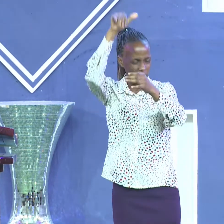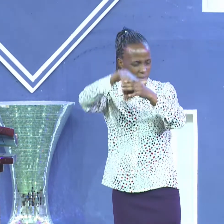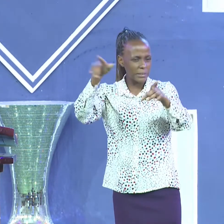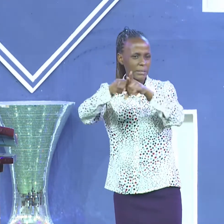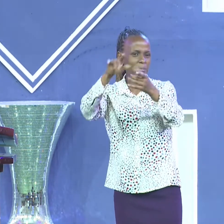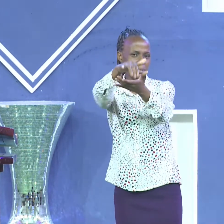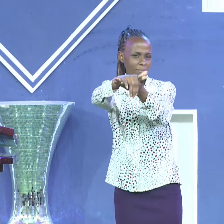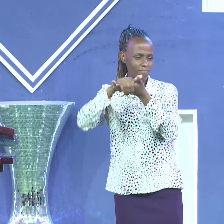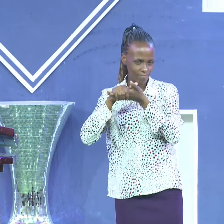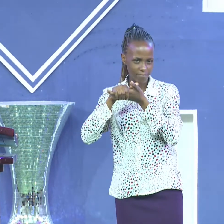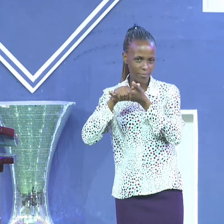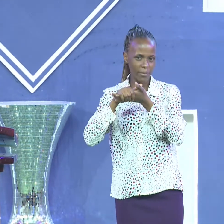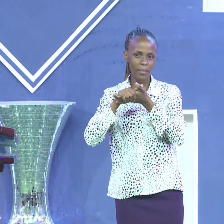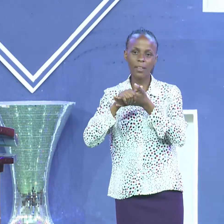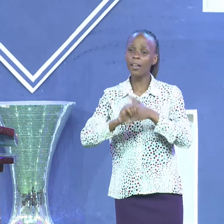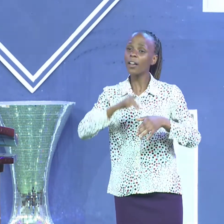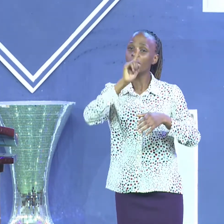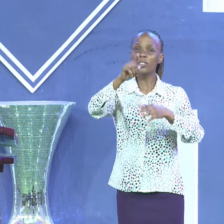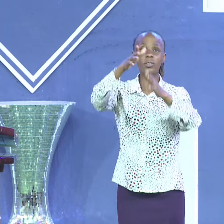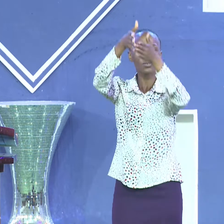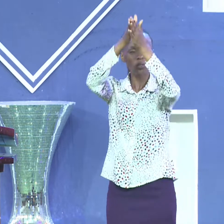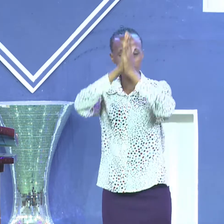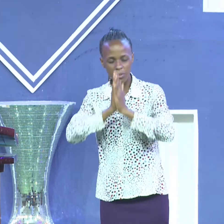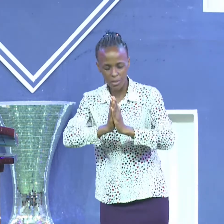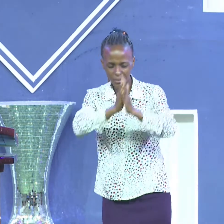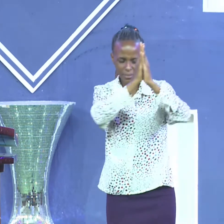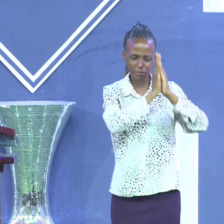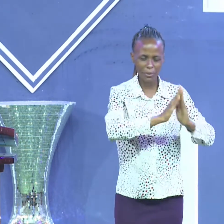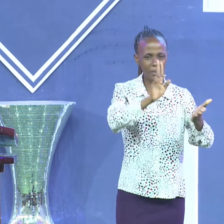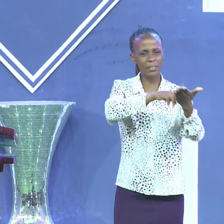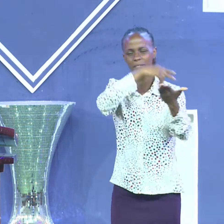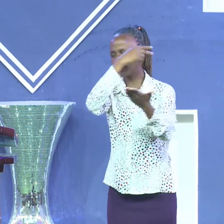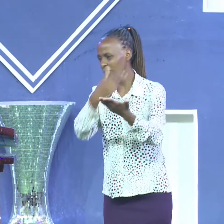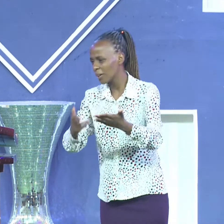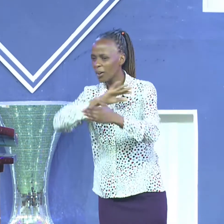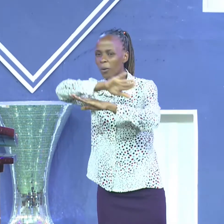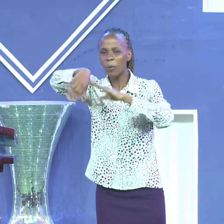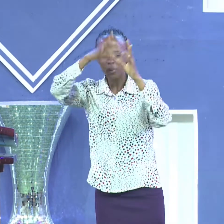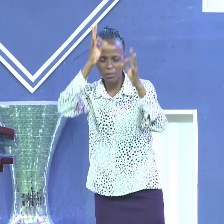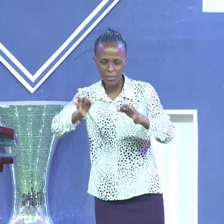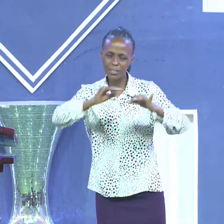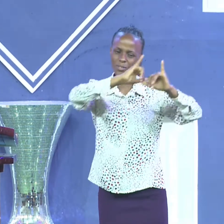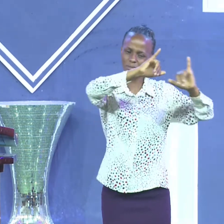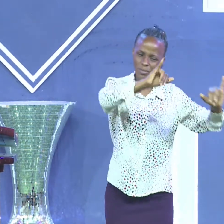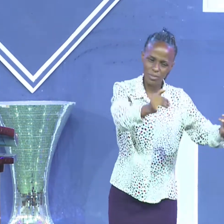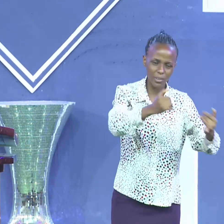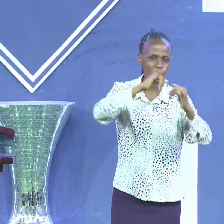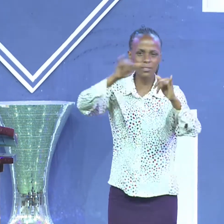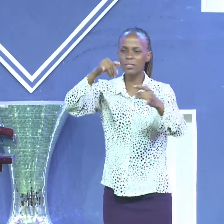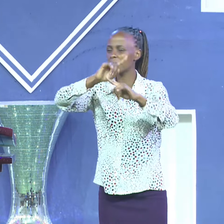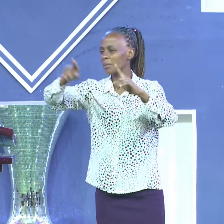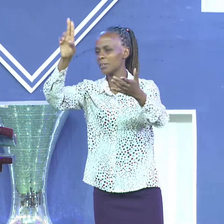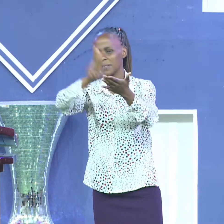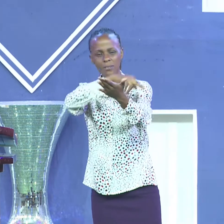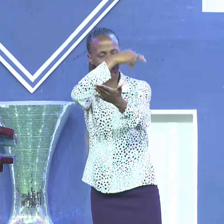When the prison which you are is a married life prison, you prayed and prayed and prayed but failed. Whatever you've tried to